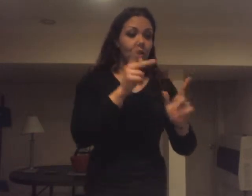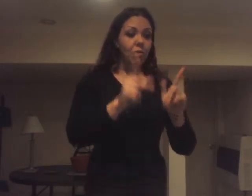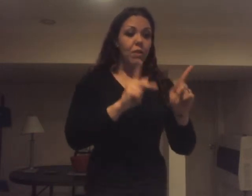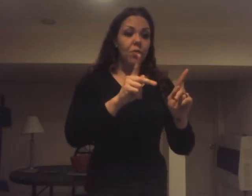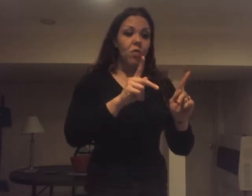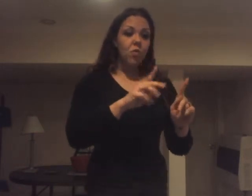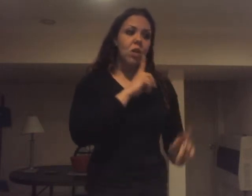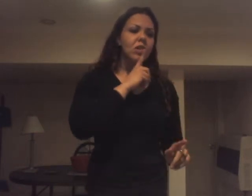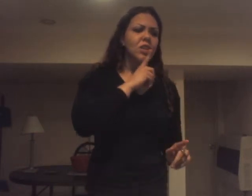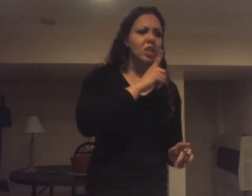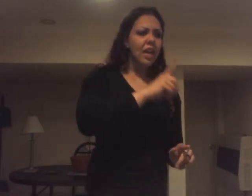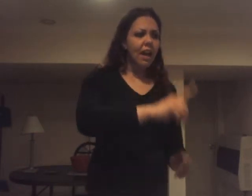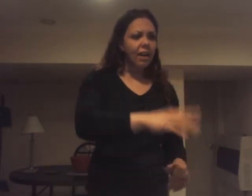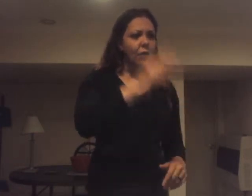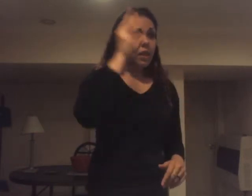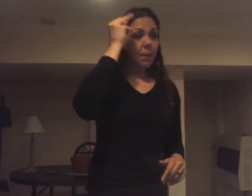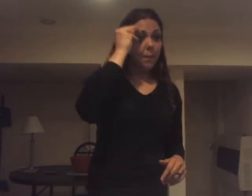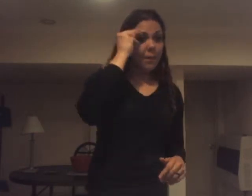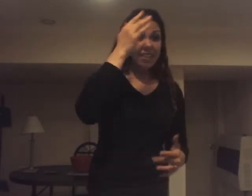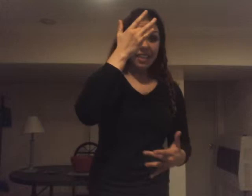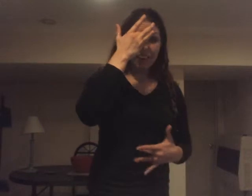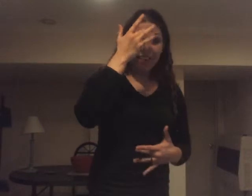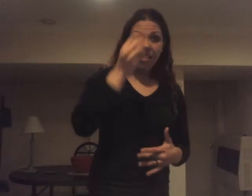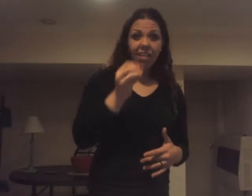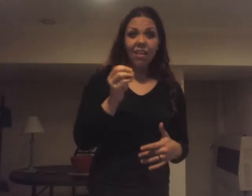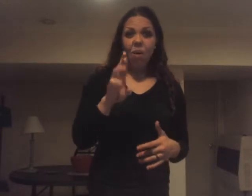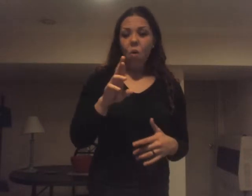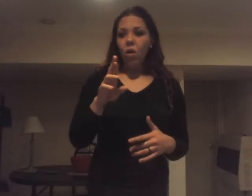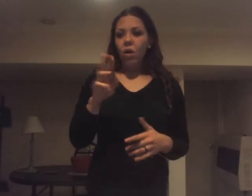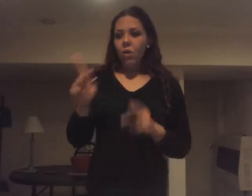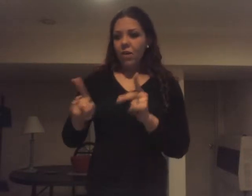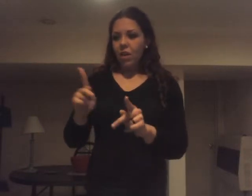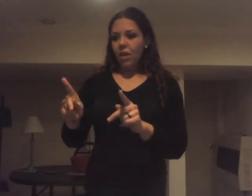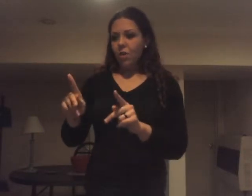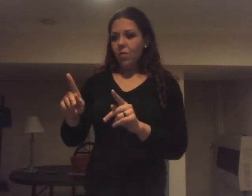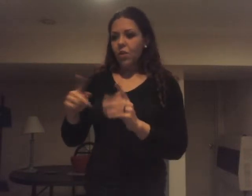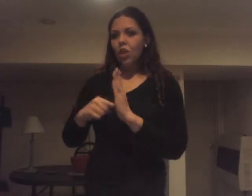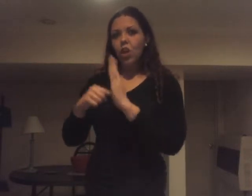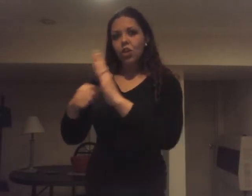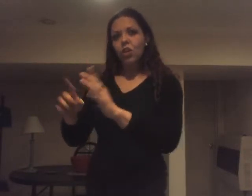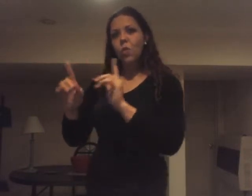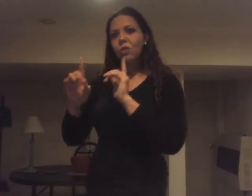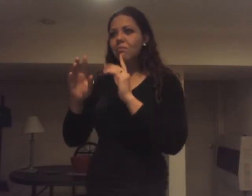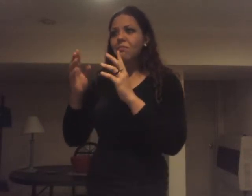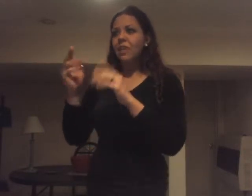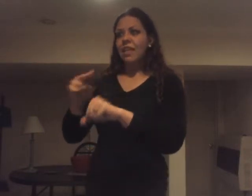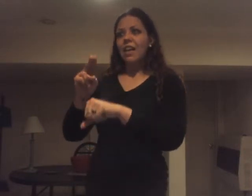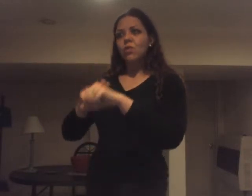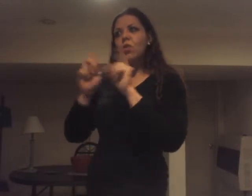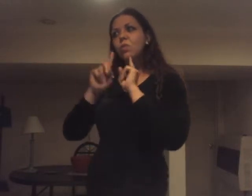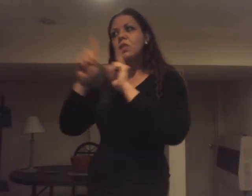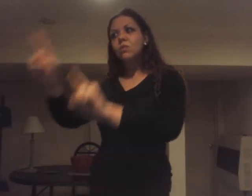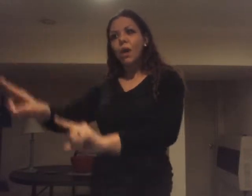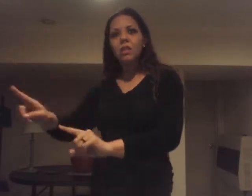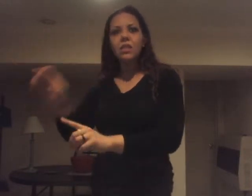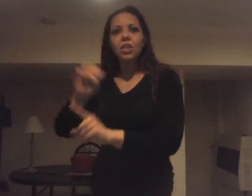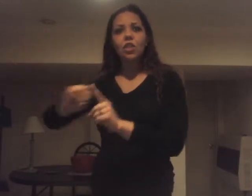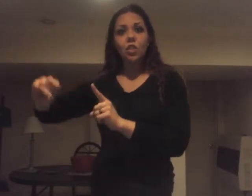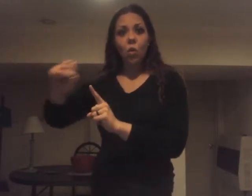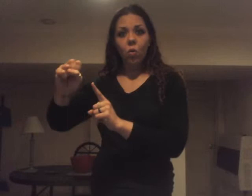ill and those that are showing normal stress responses to social conditions such as loss of status, resources,